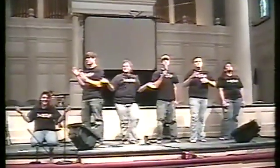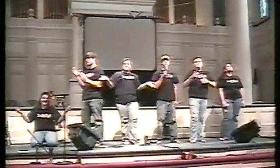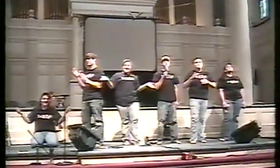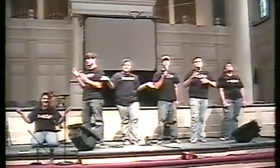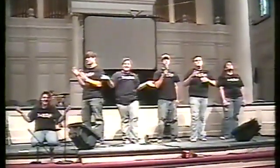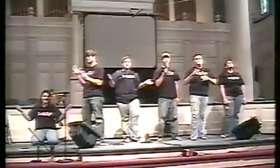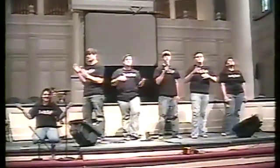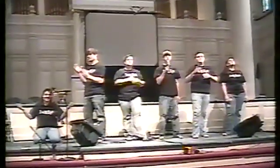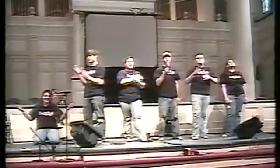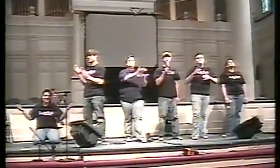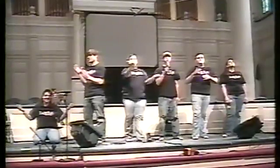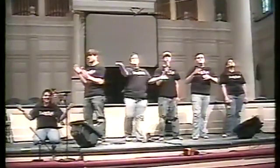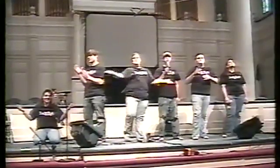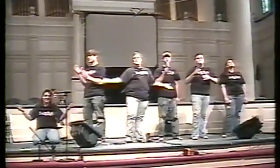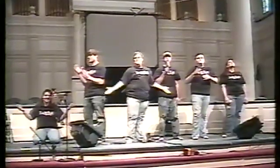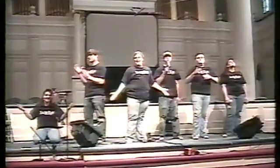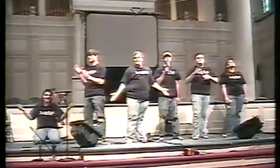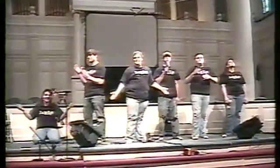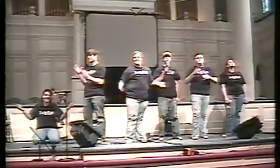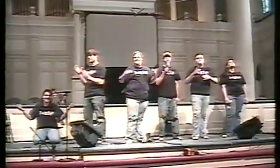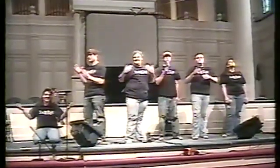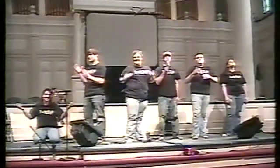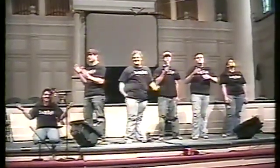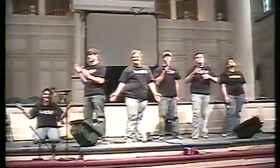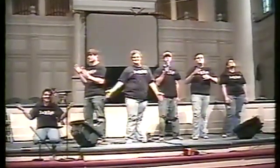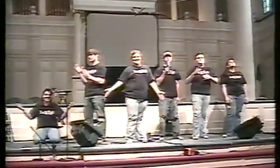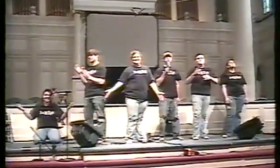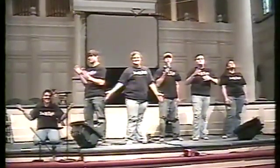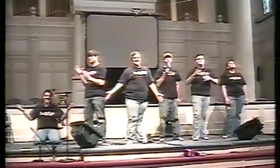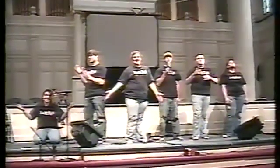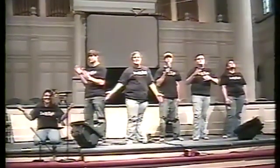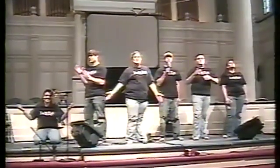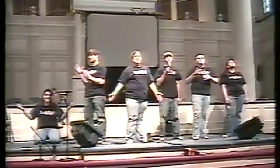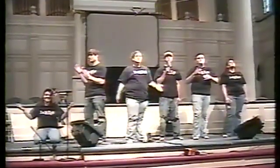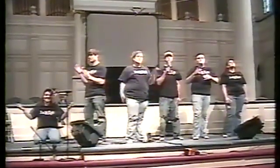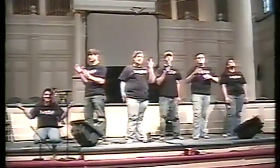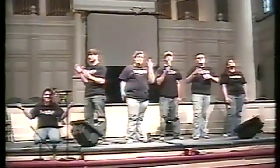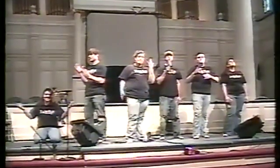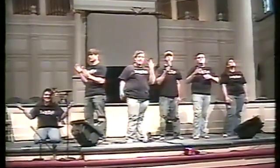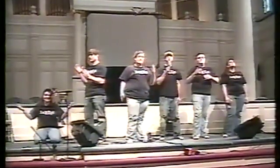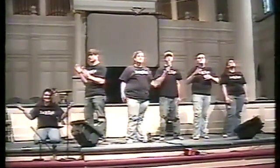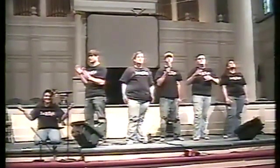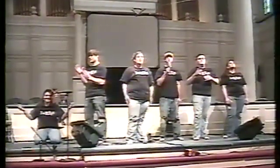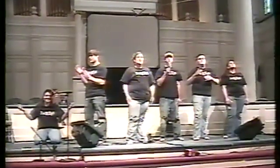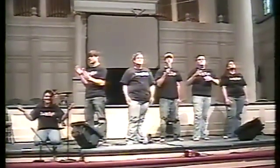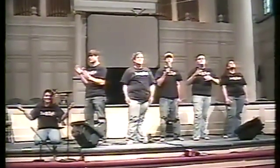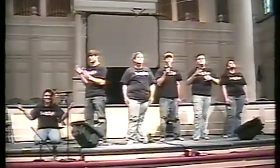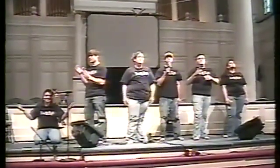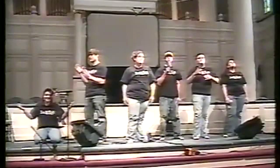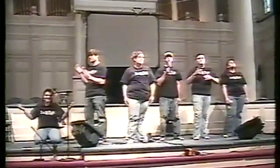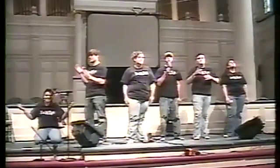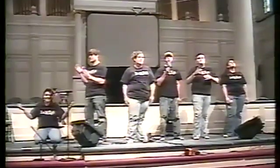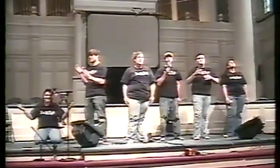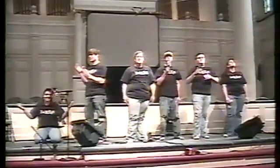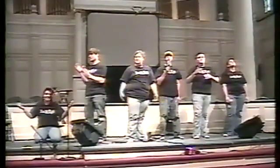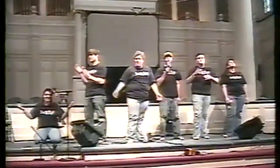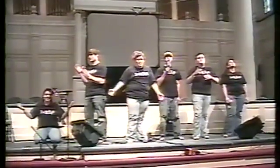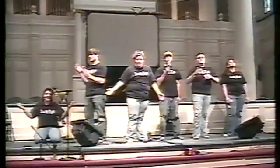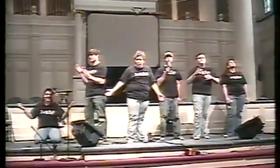that tribesmen will come from all around to see this amazing sight. She never married, so God sent her to be a missionary. Some